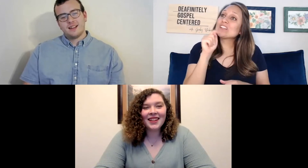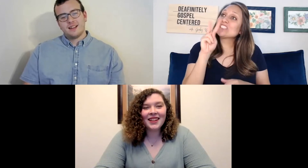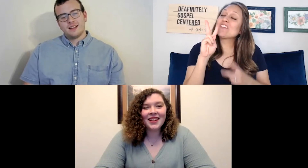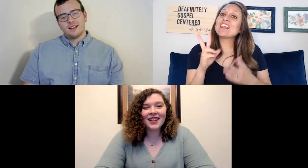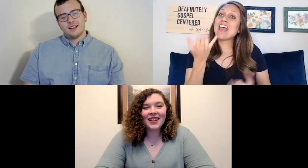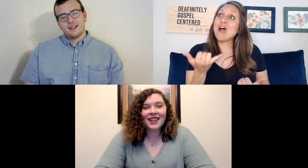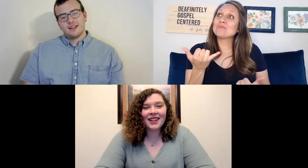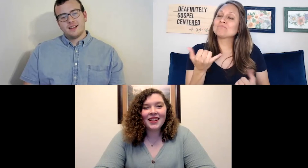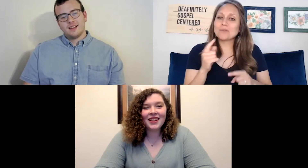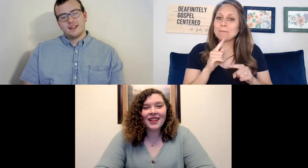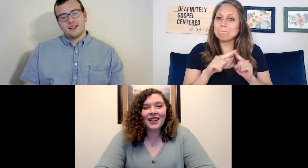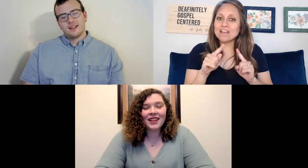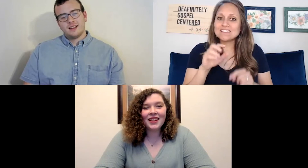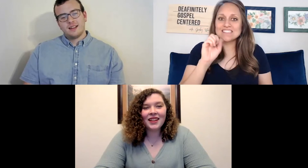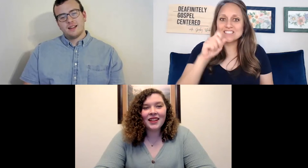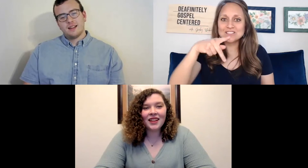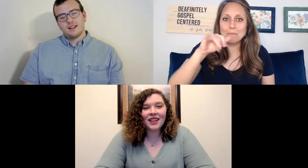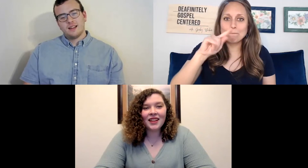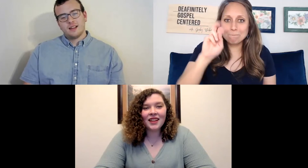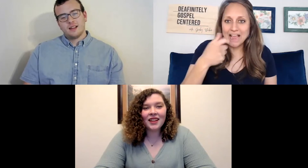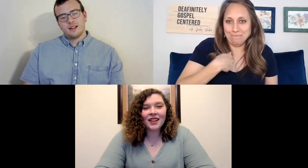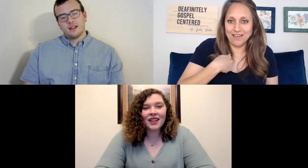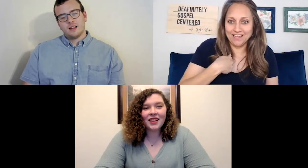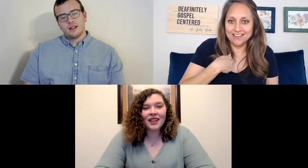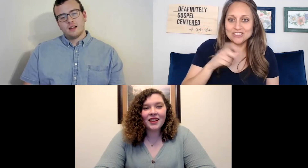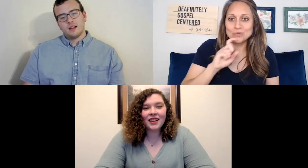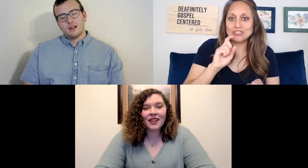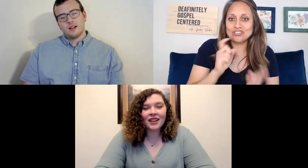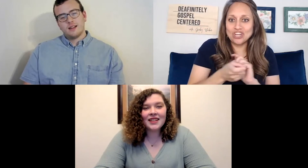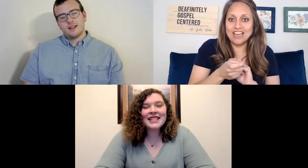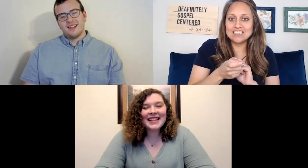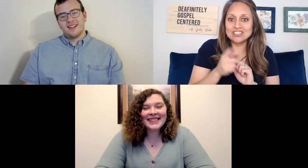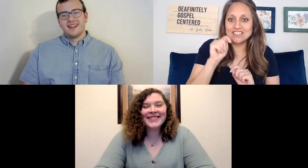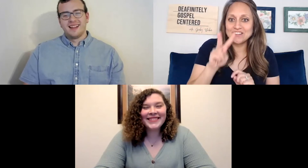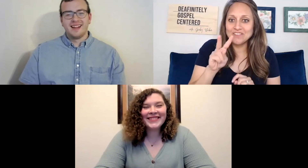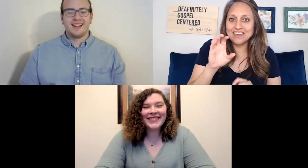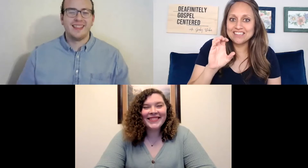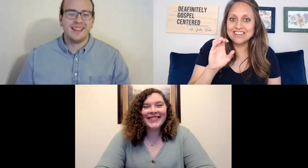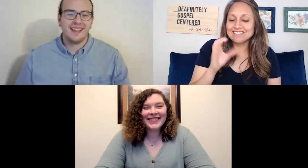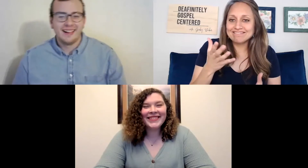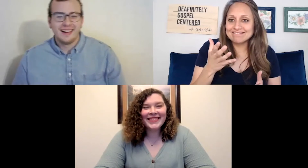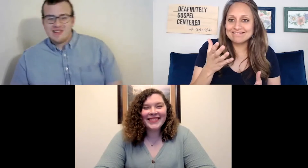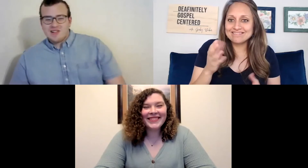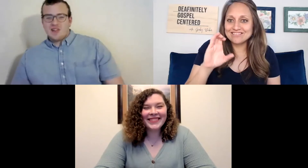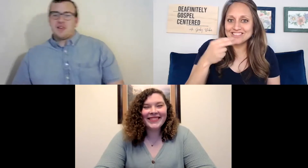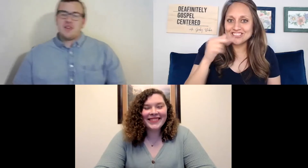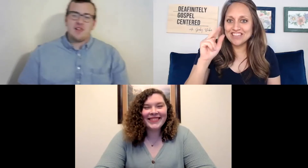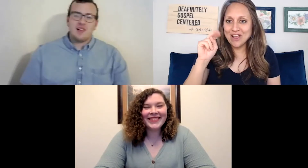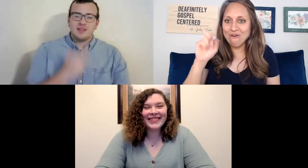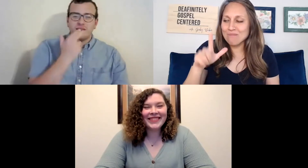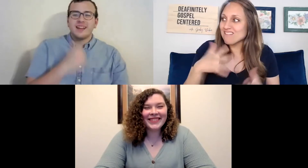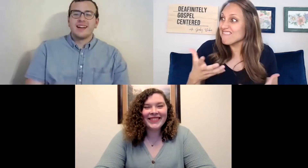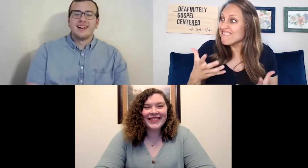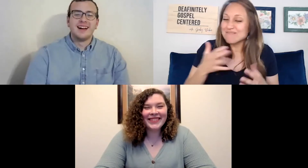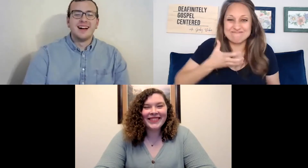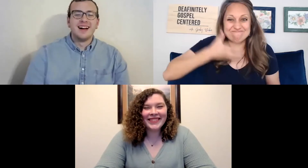pick a TV show, to pick something to watch, she would change it to channel 13 every single time